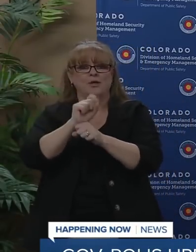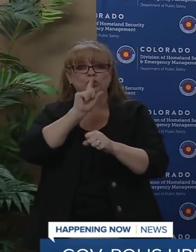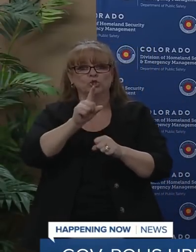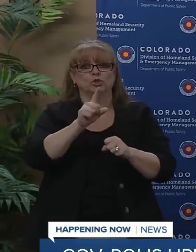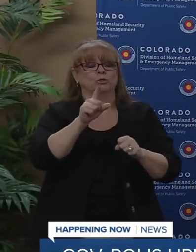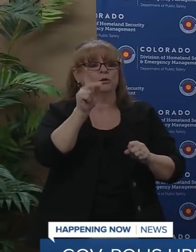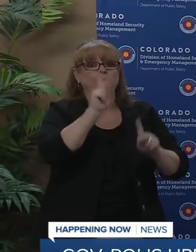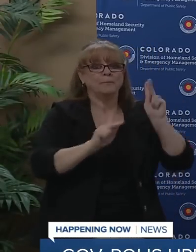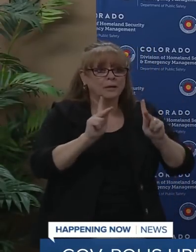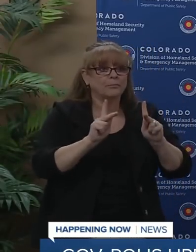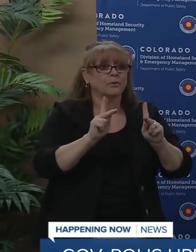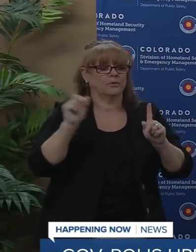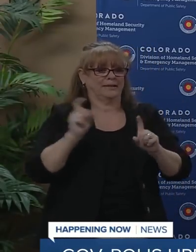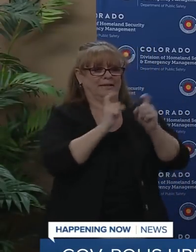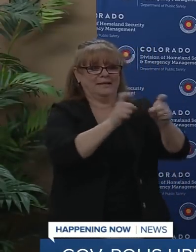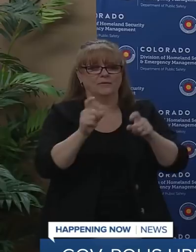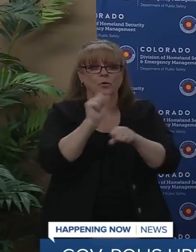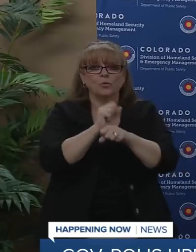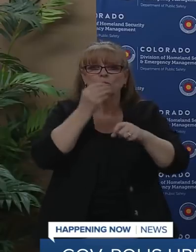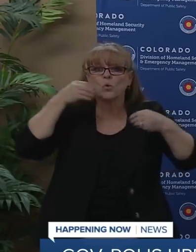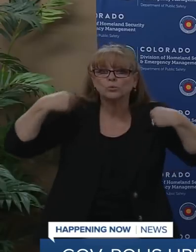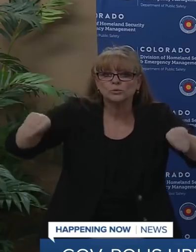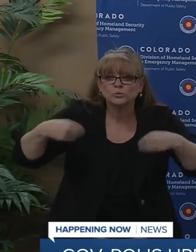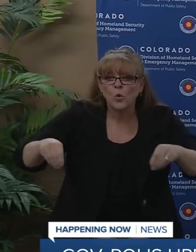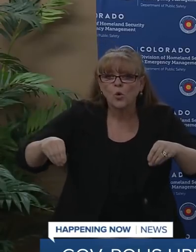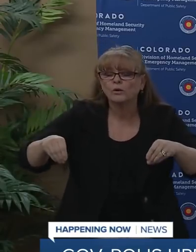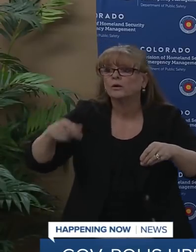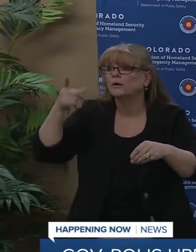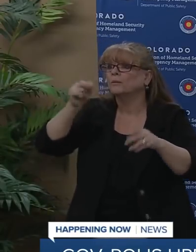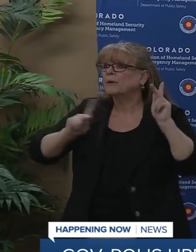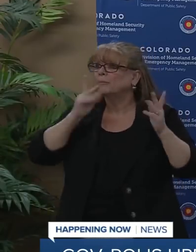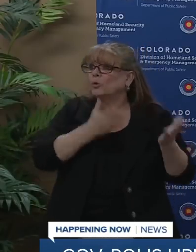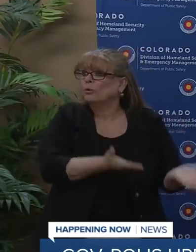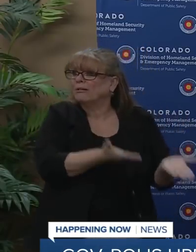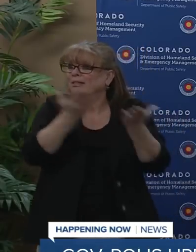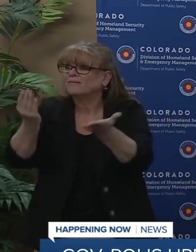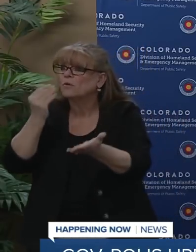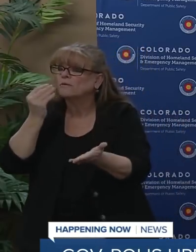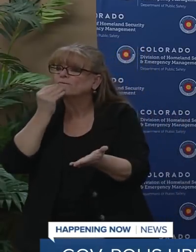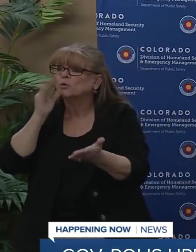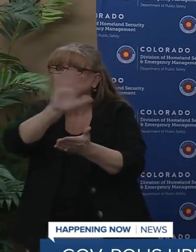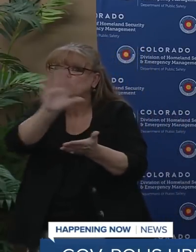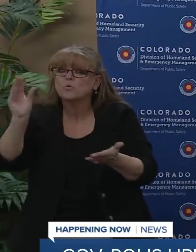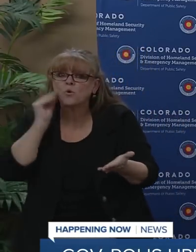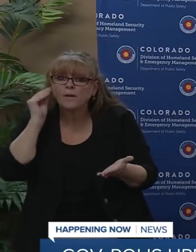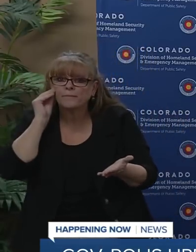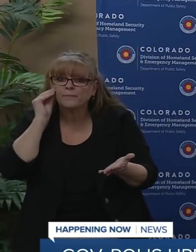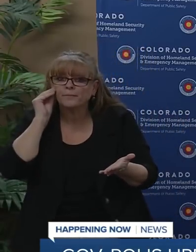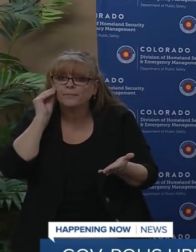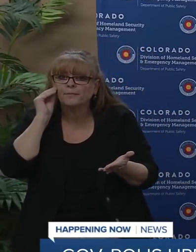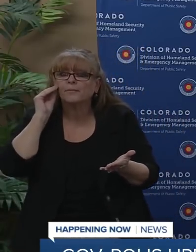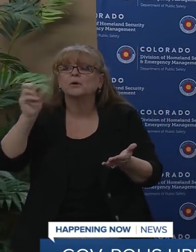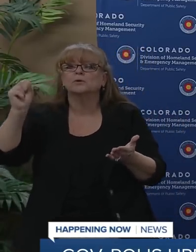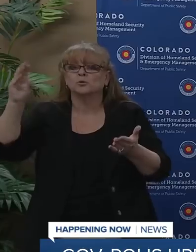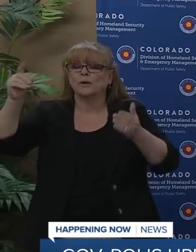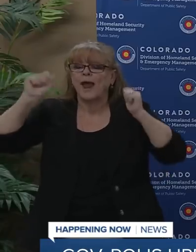grocery workers, food deliverers, have fabric face coverings quickly. So I want to say thank you